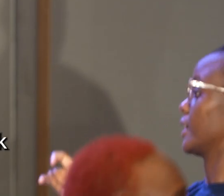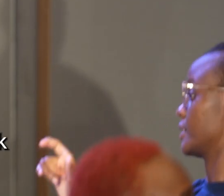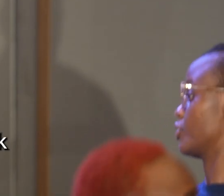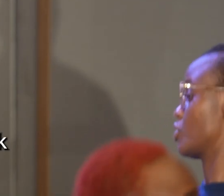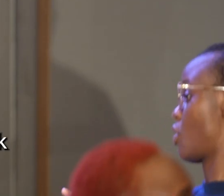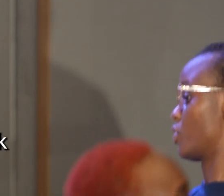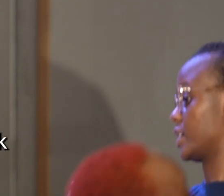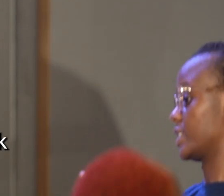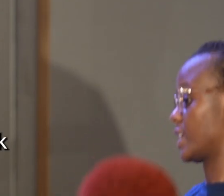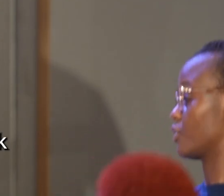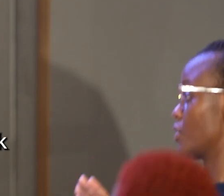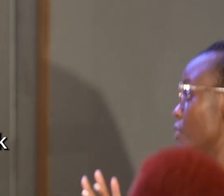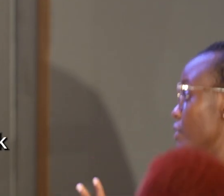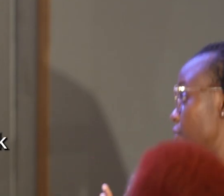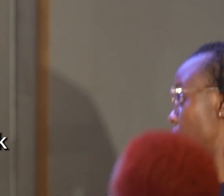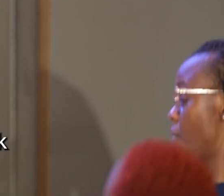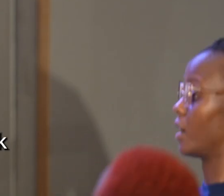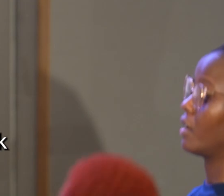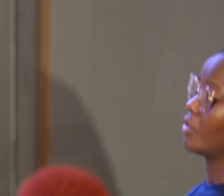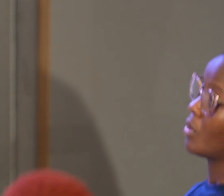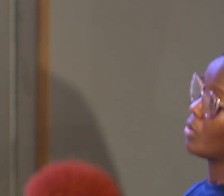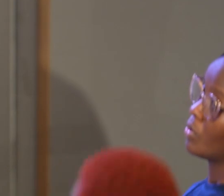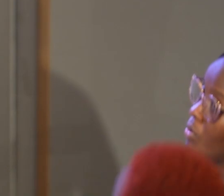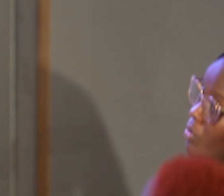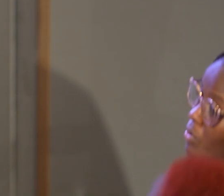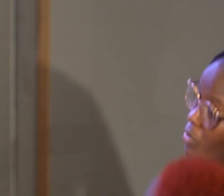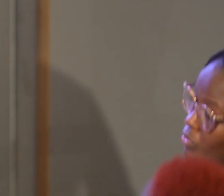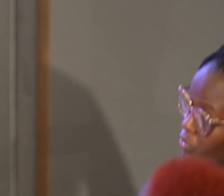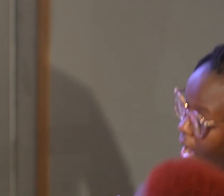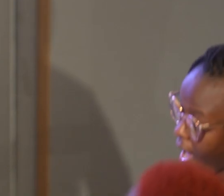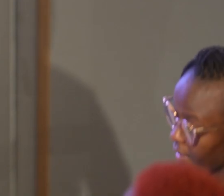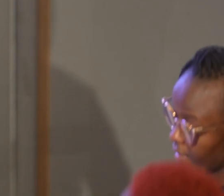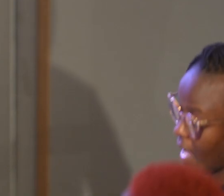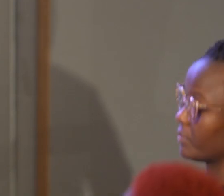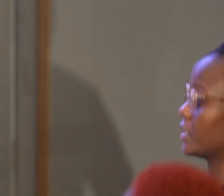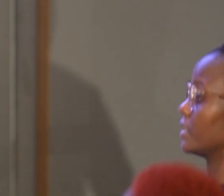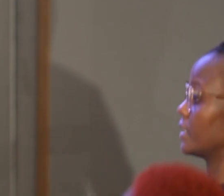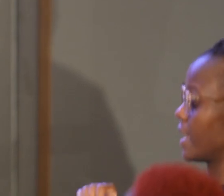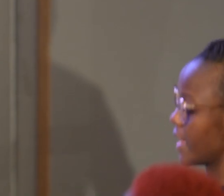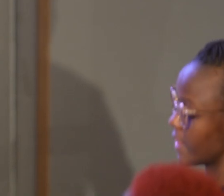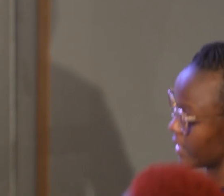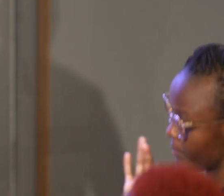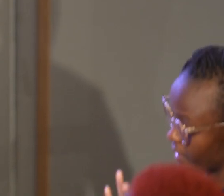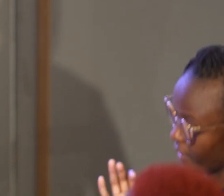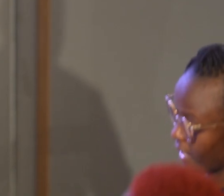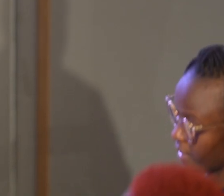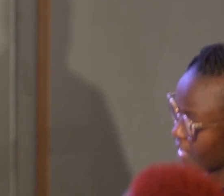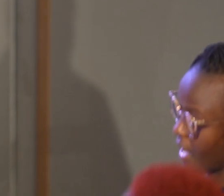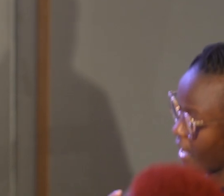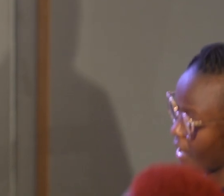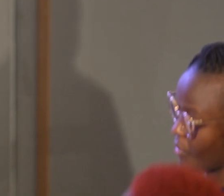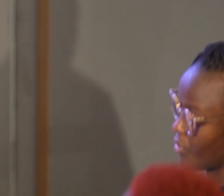or international framework to be domesticated, whether through a regulation or another local standard or